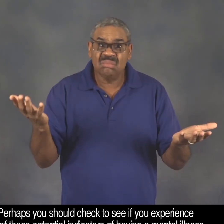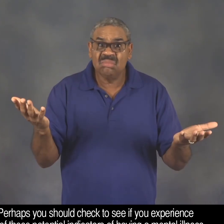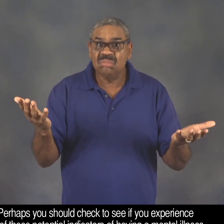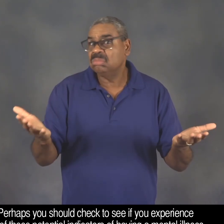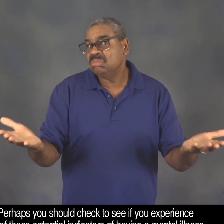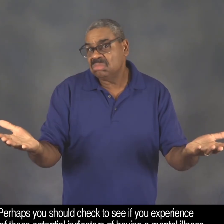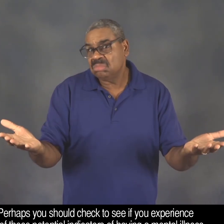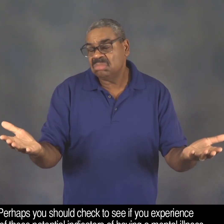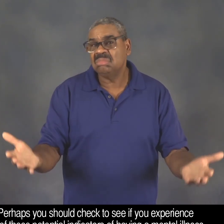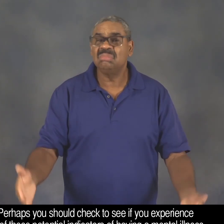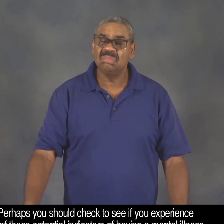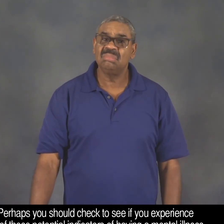mental illness.